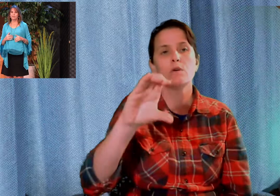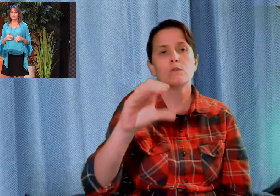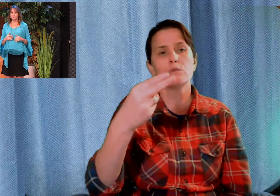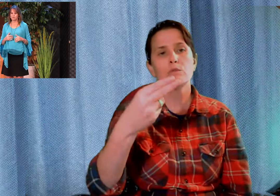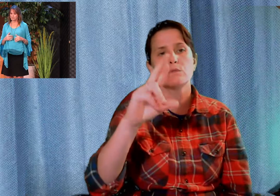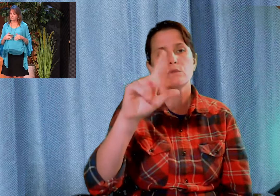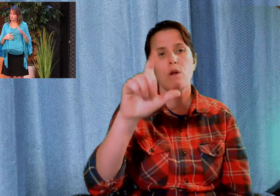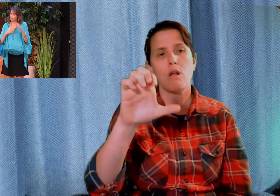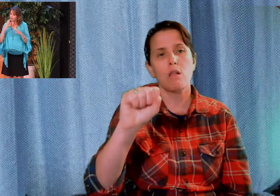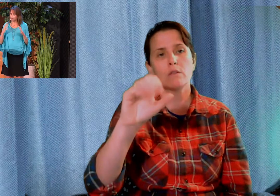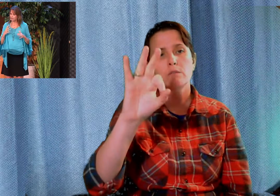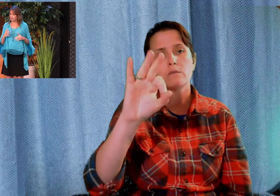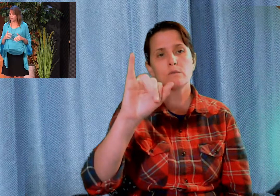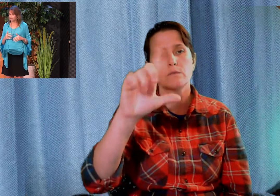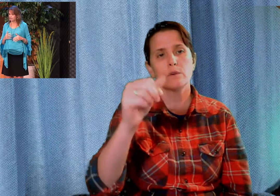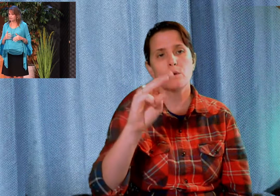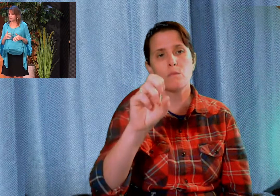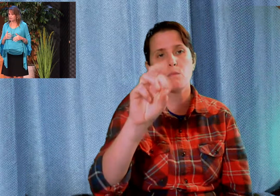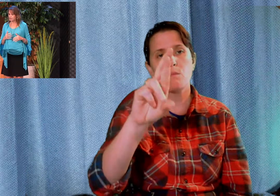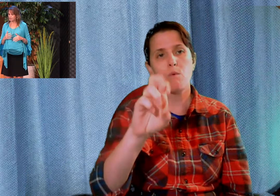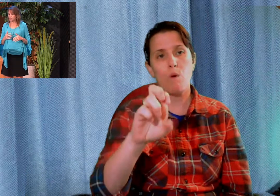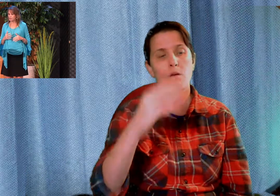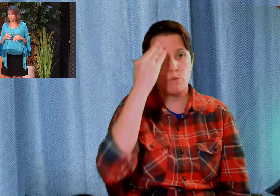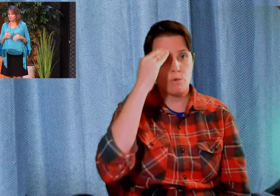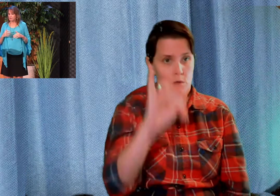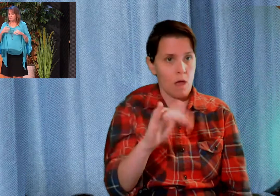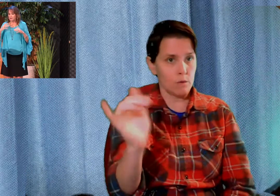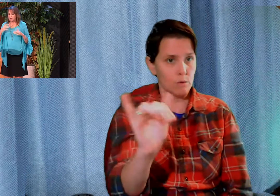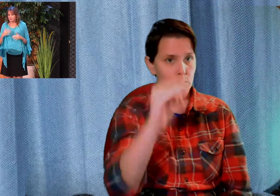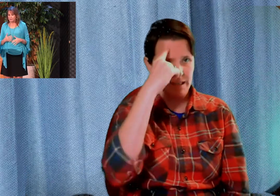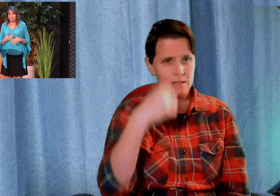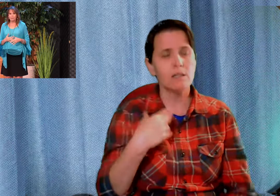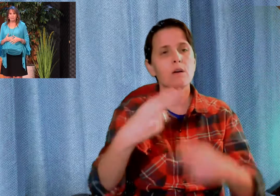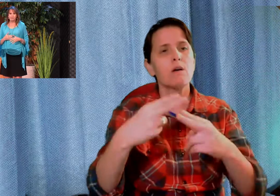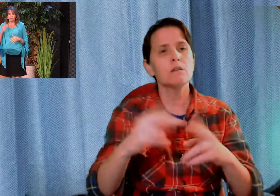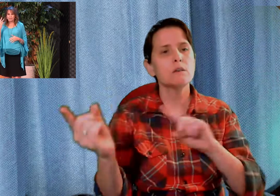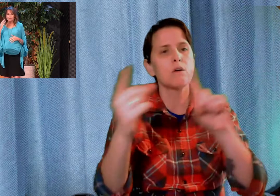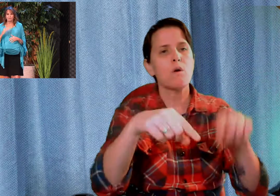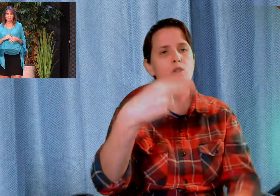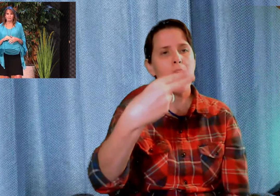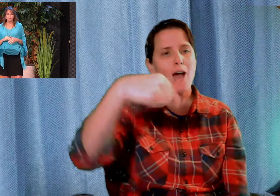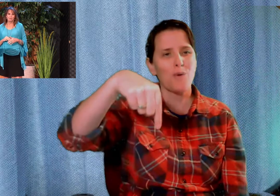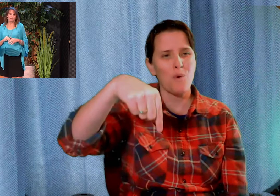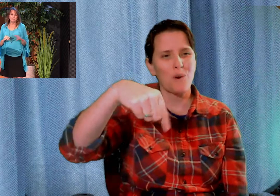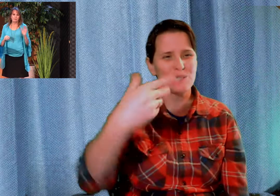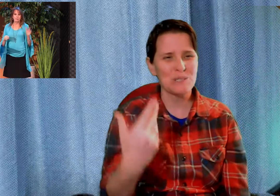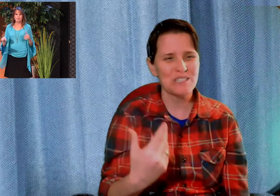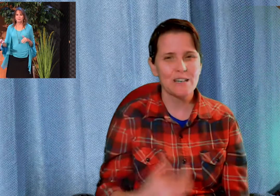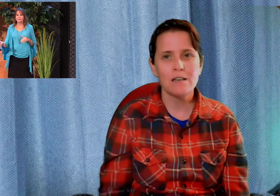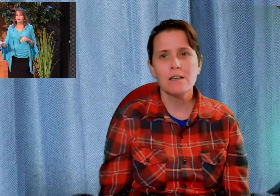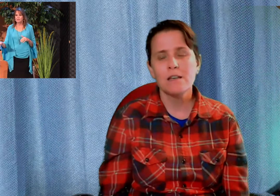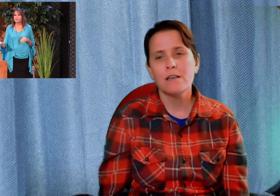going to headquarters when everything began to change. 3 ways. I was going to give you 3 ways to do it, and I know